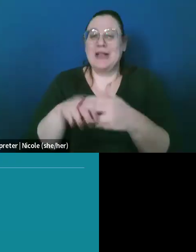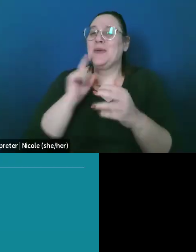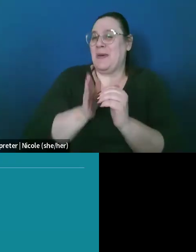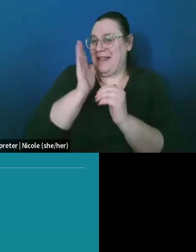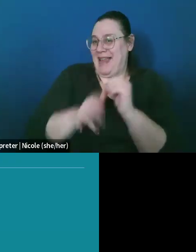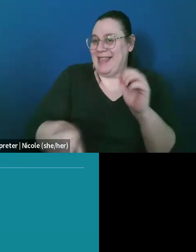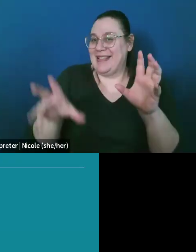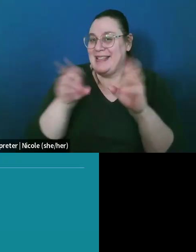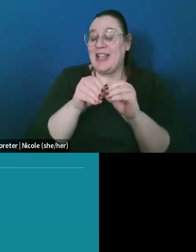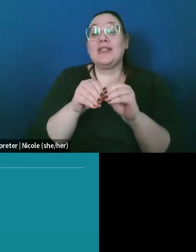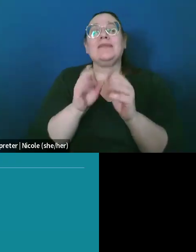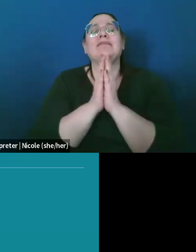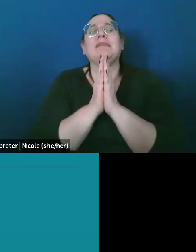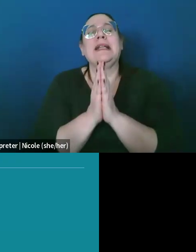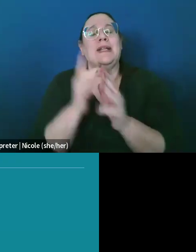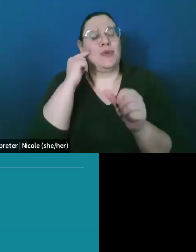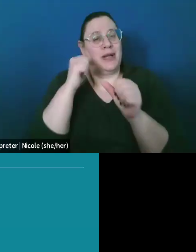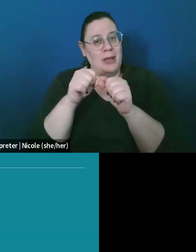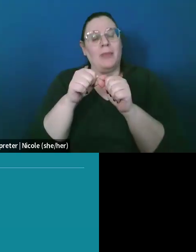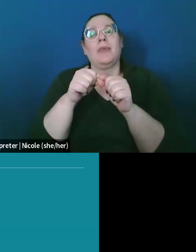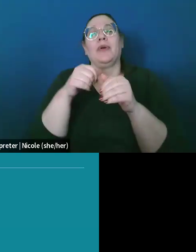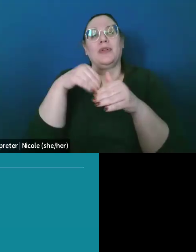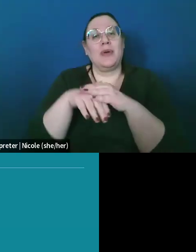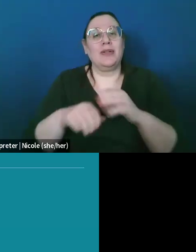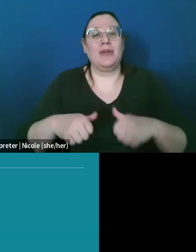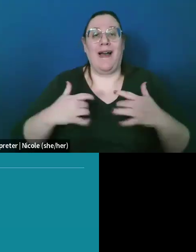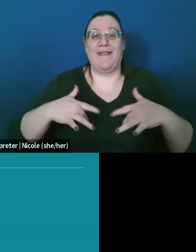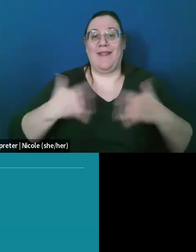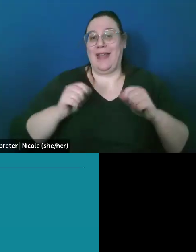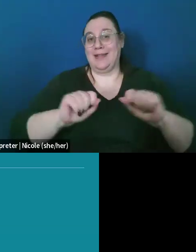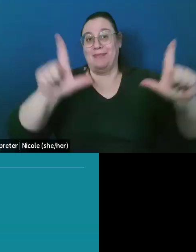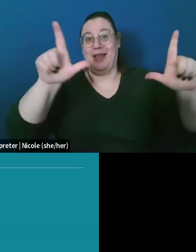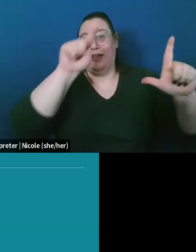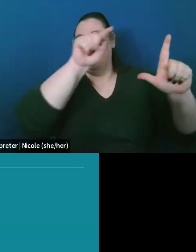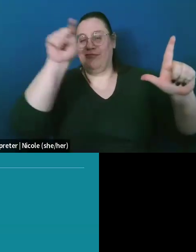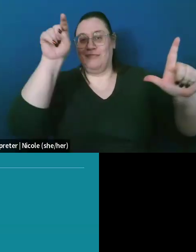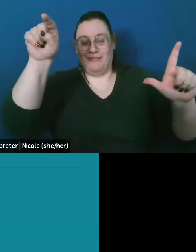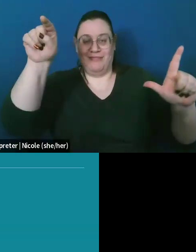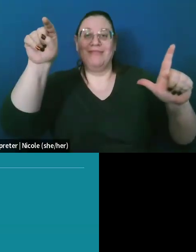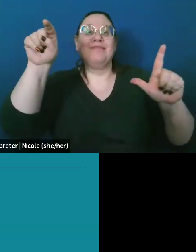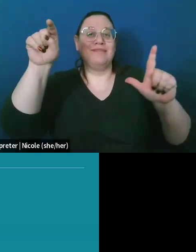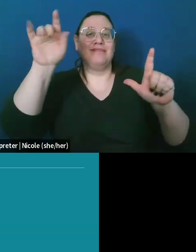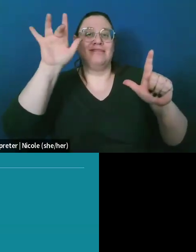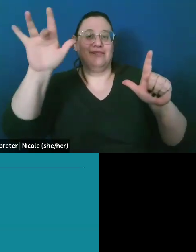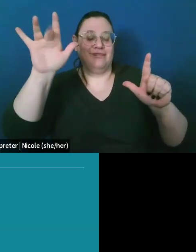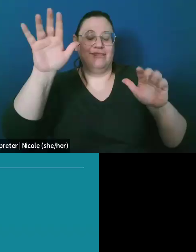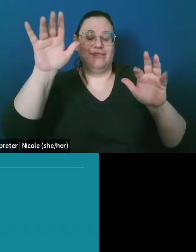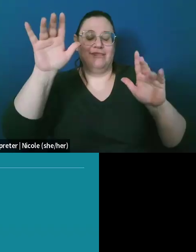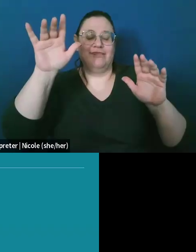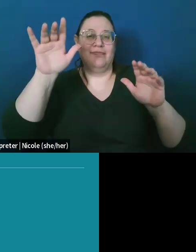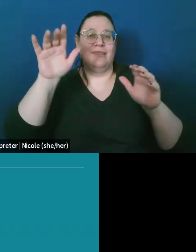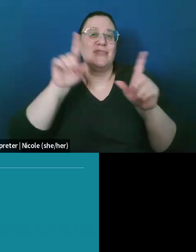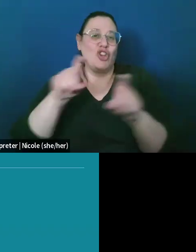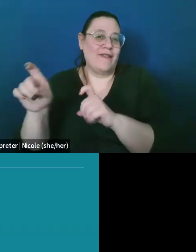this session. Reminder, please go into the live events page and click on the